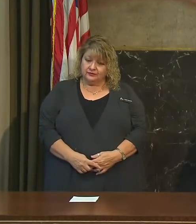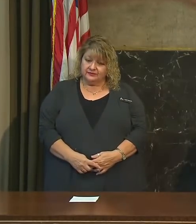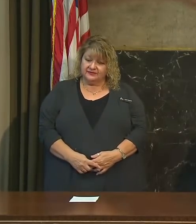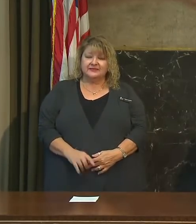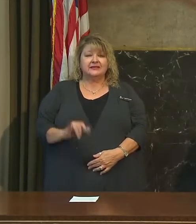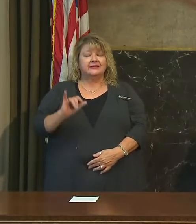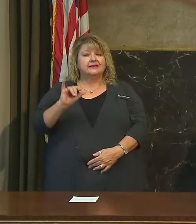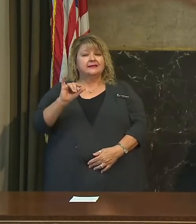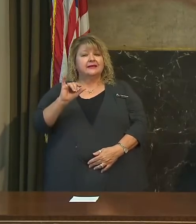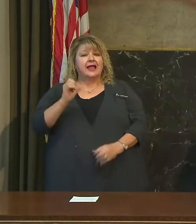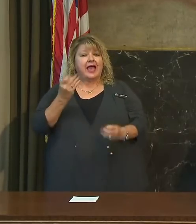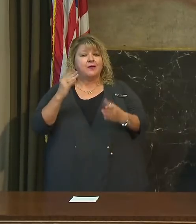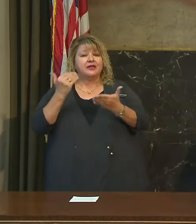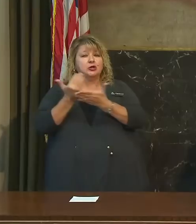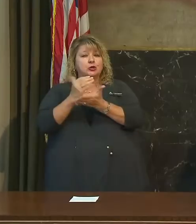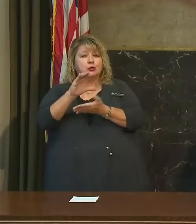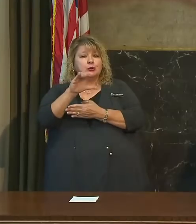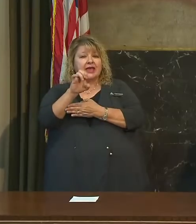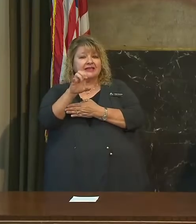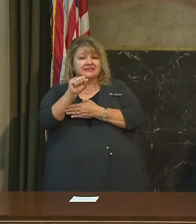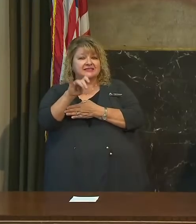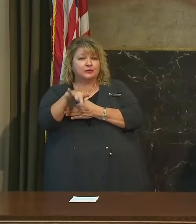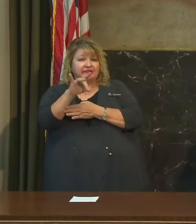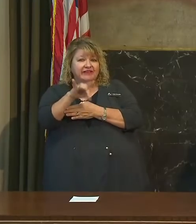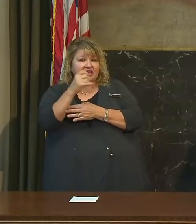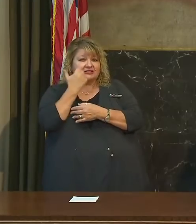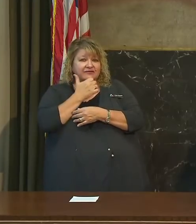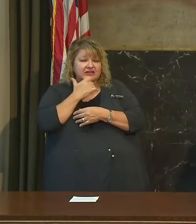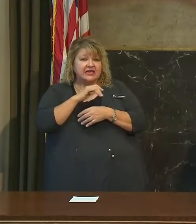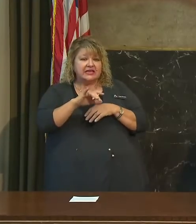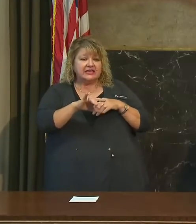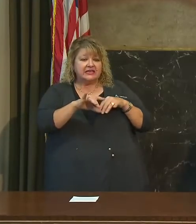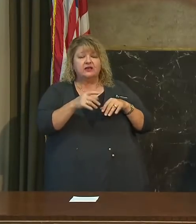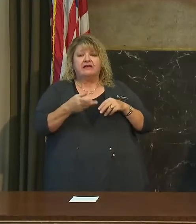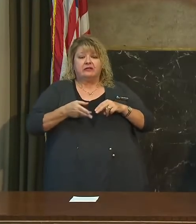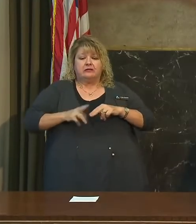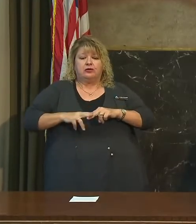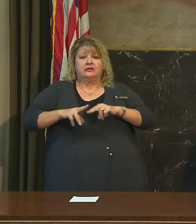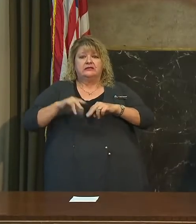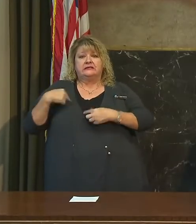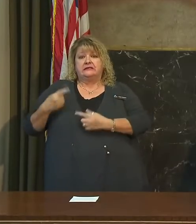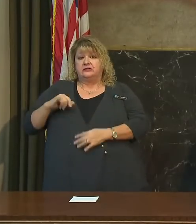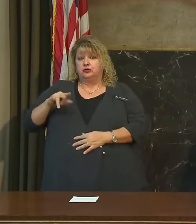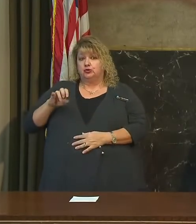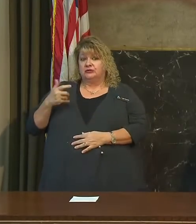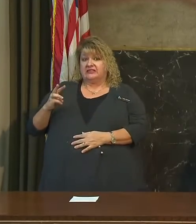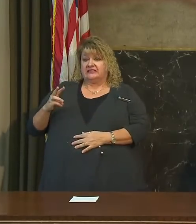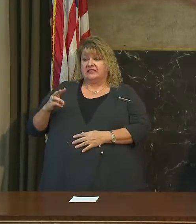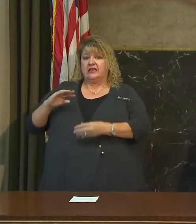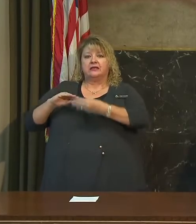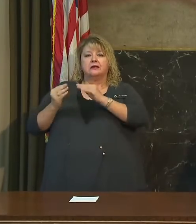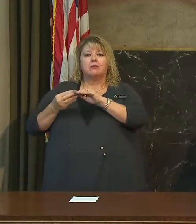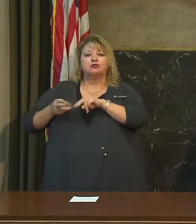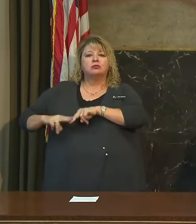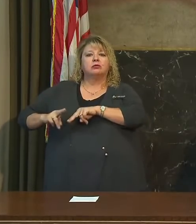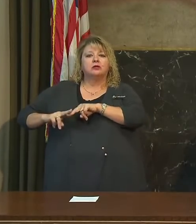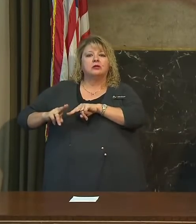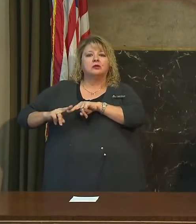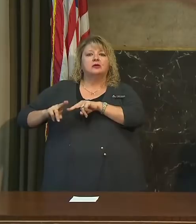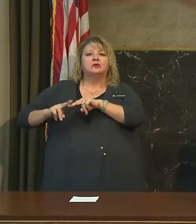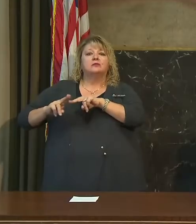The number of new cases diagnosed each day in Louisiana has been increasing since June the 16th and is